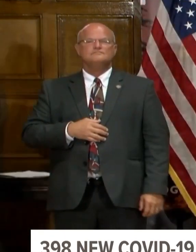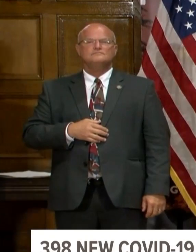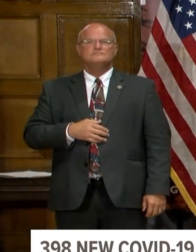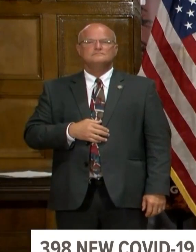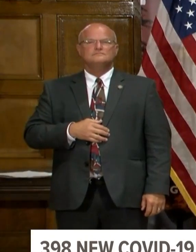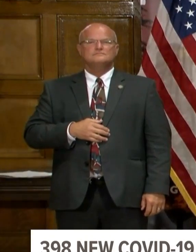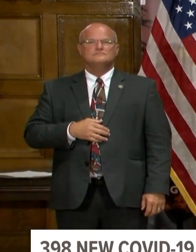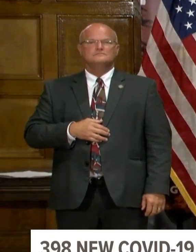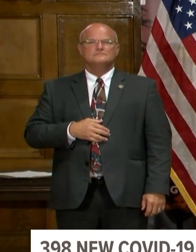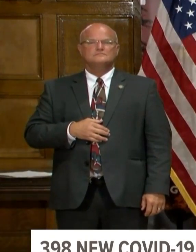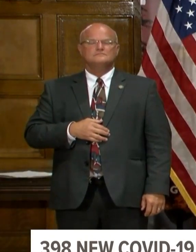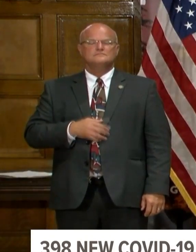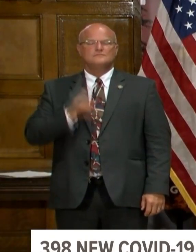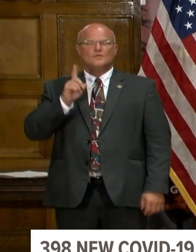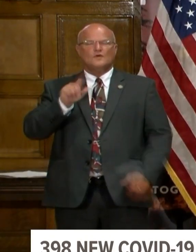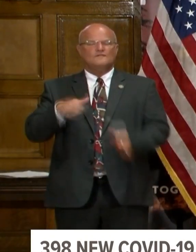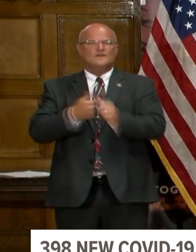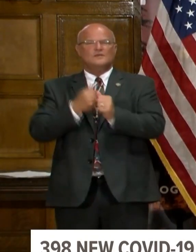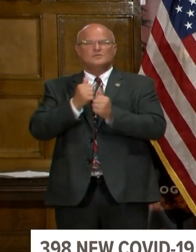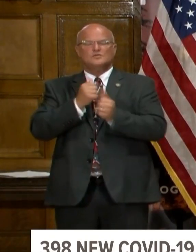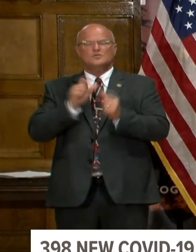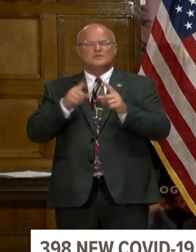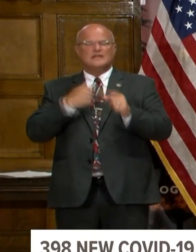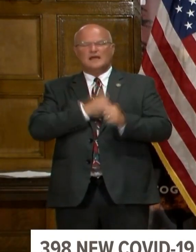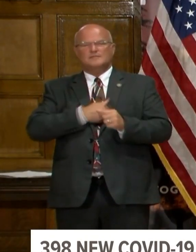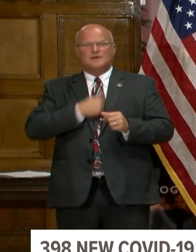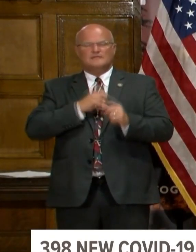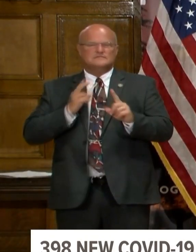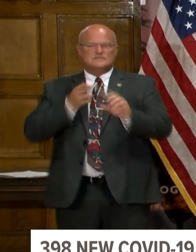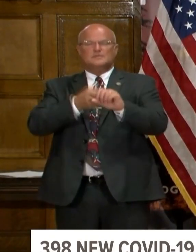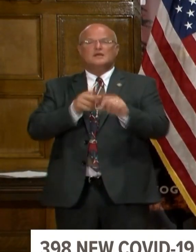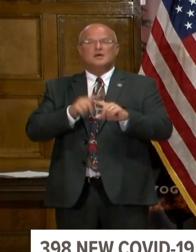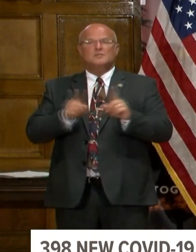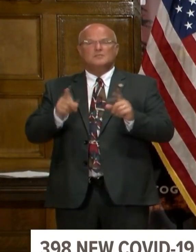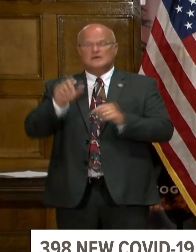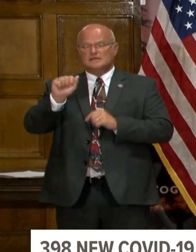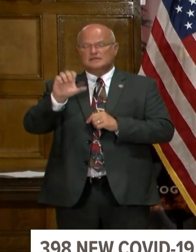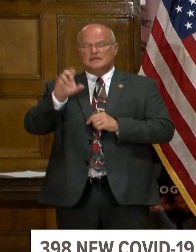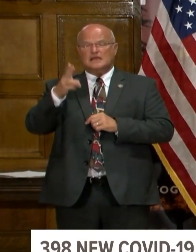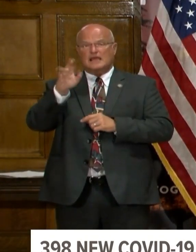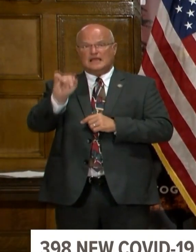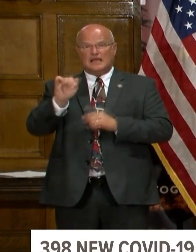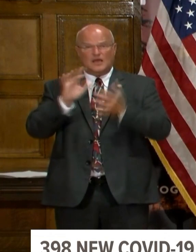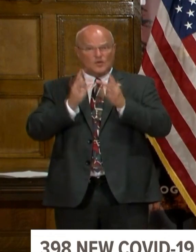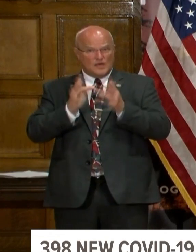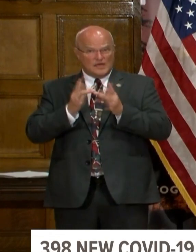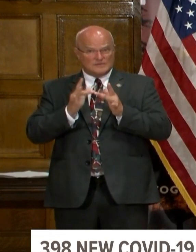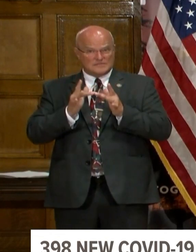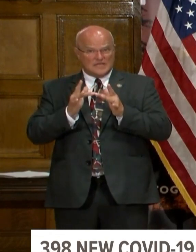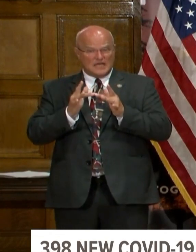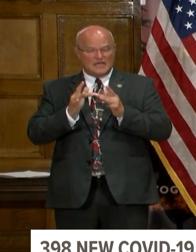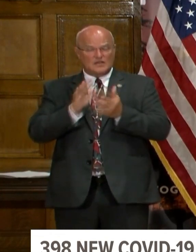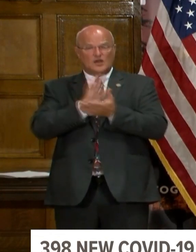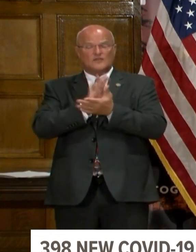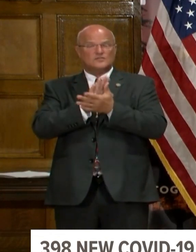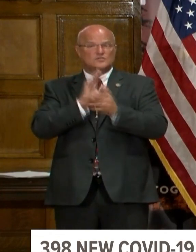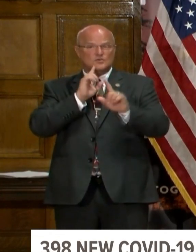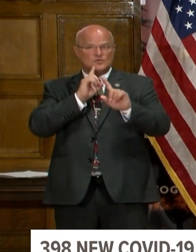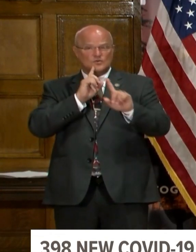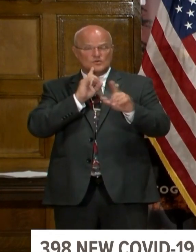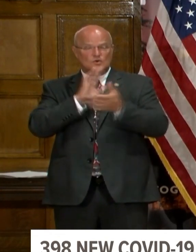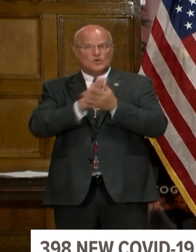Next One question. quick follow-up question. I apologize for jumping in, but the ACHI website, whenever you click on the school district,